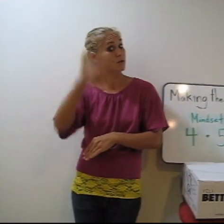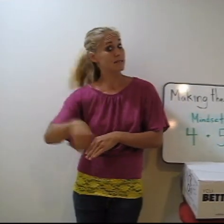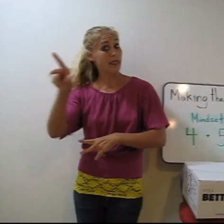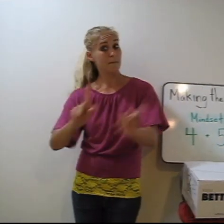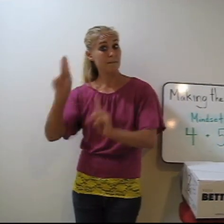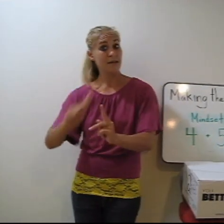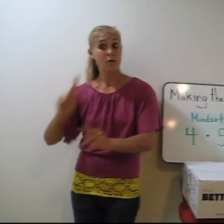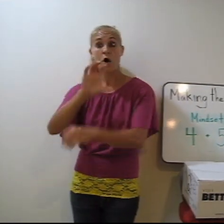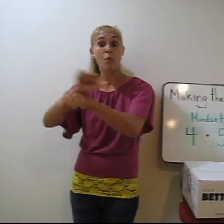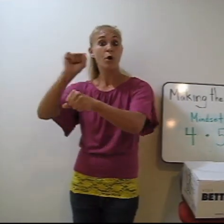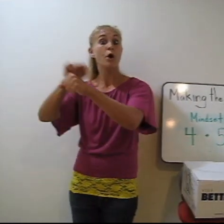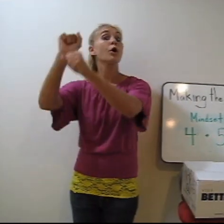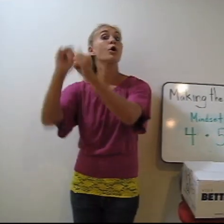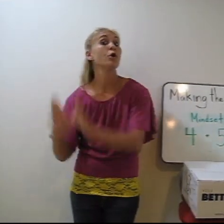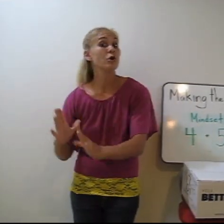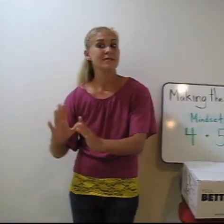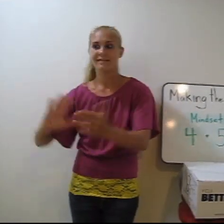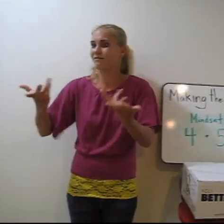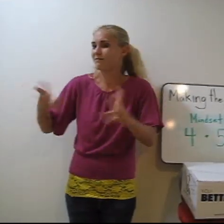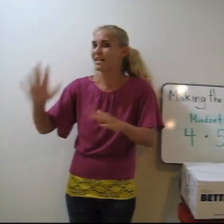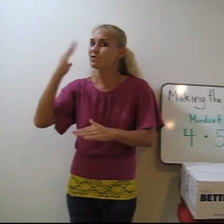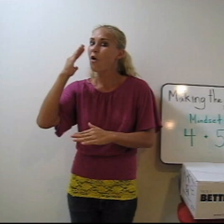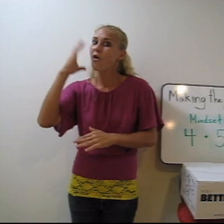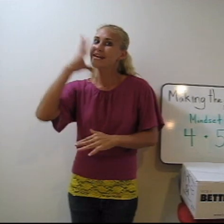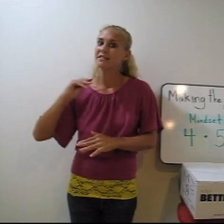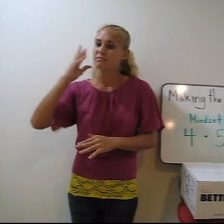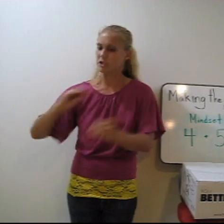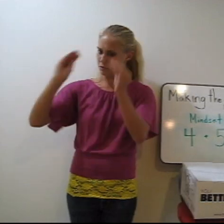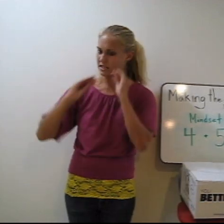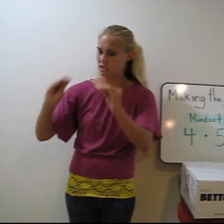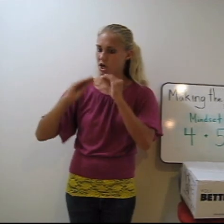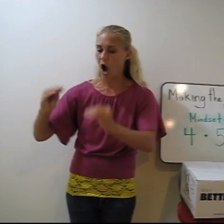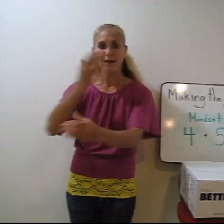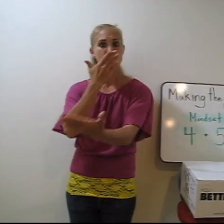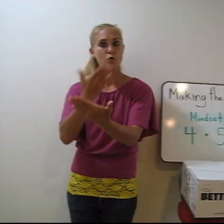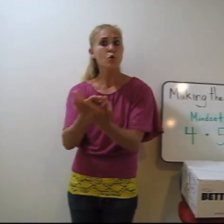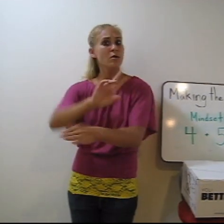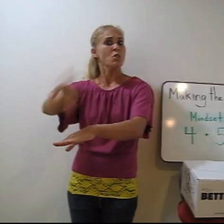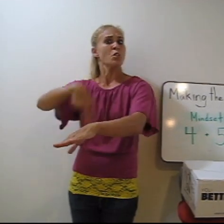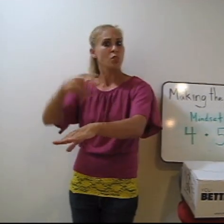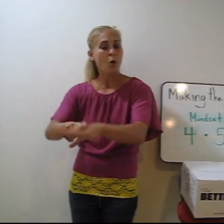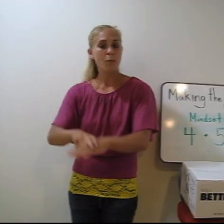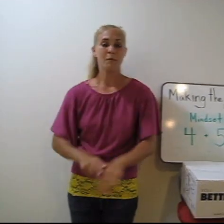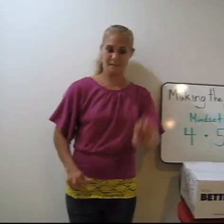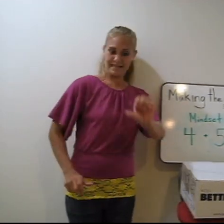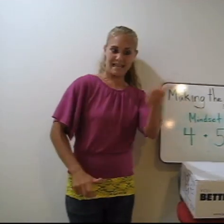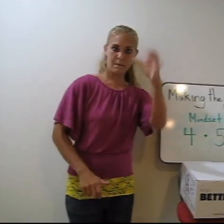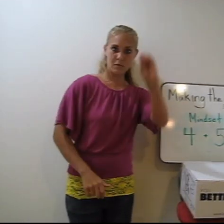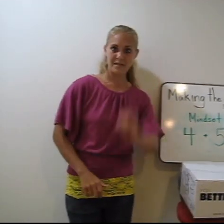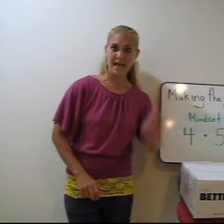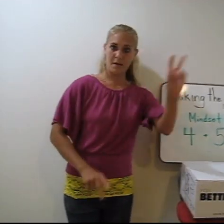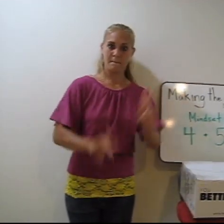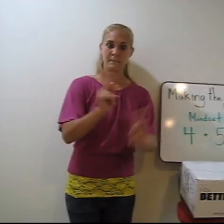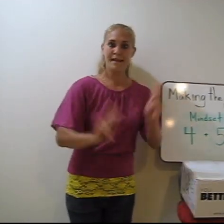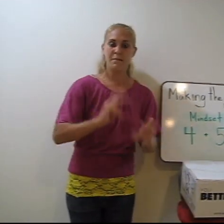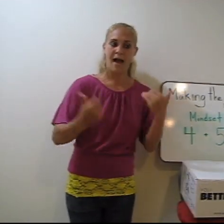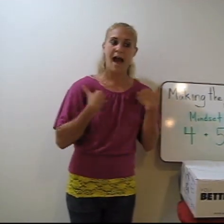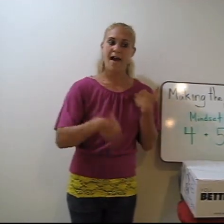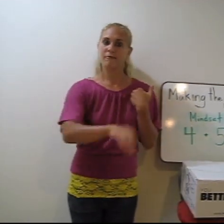employees. That's all they've known. That is what they've been trained as good and normal. Only 10% of the population owns their own business, according to